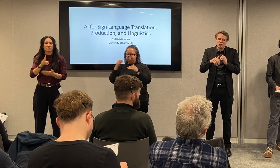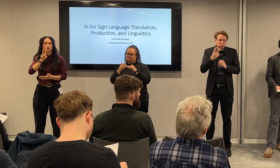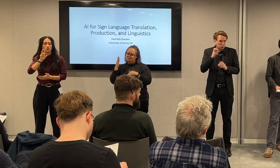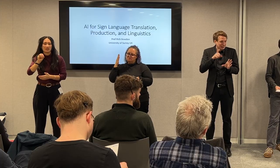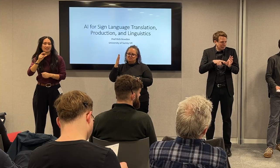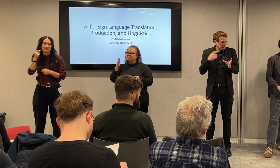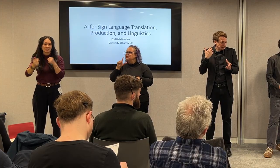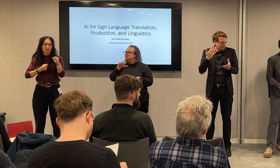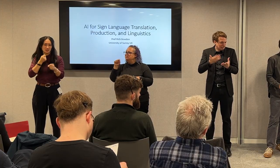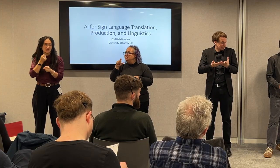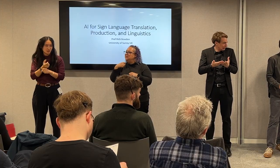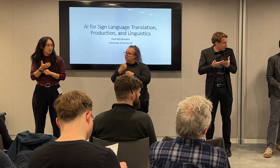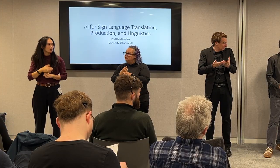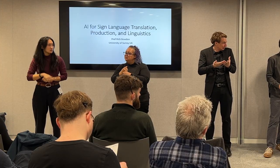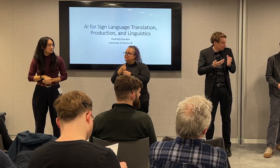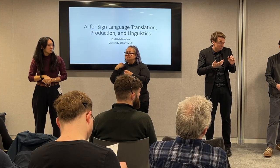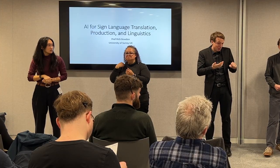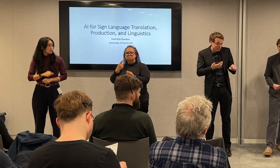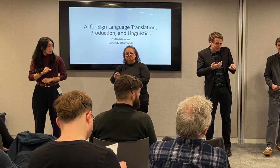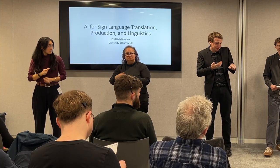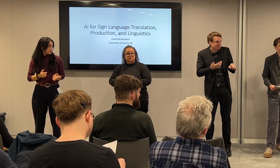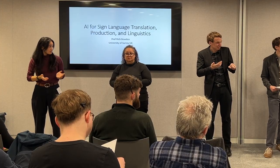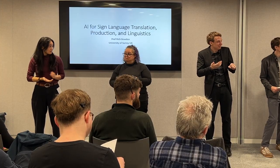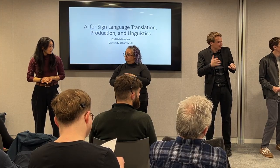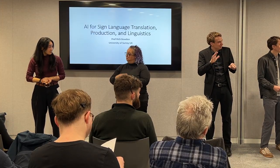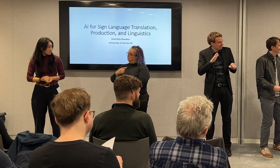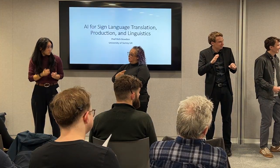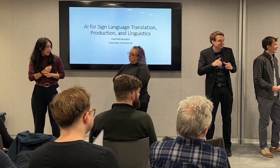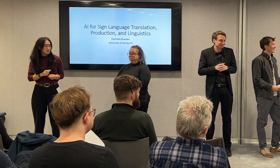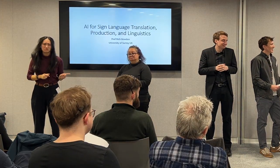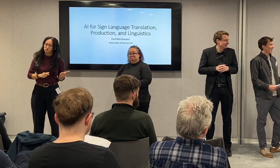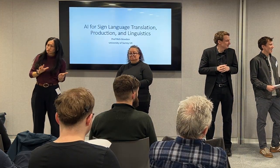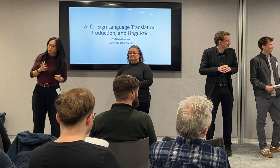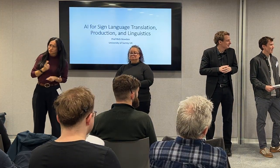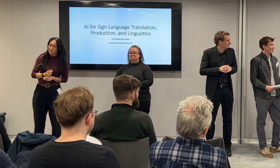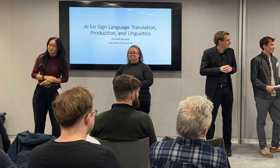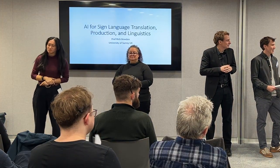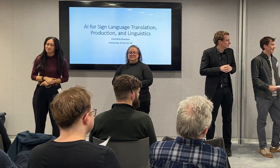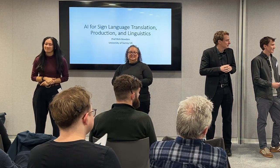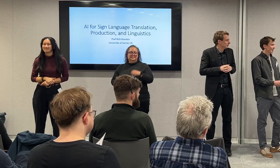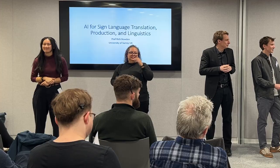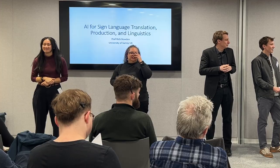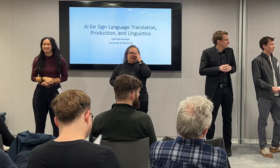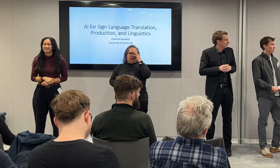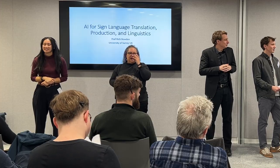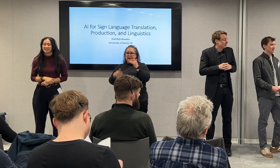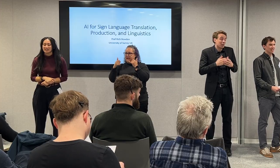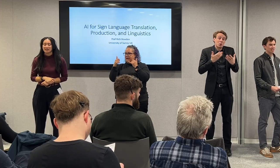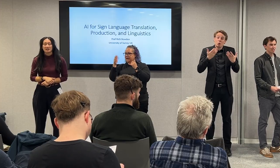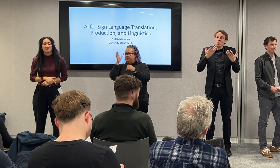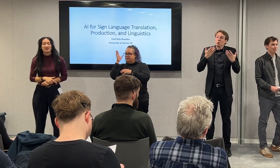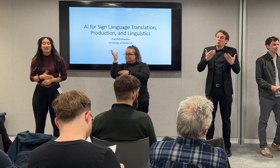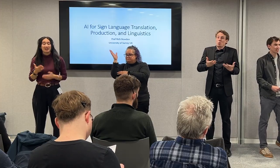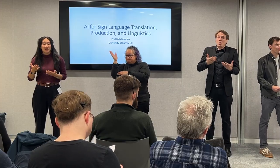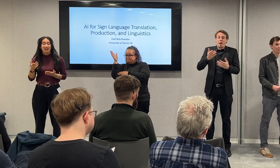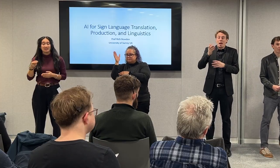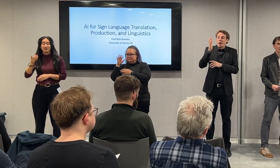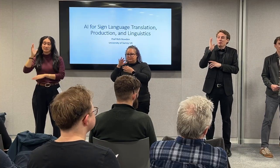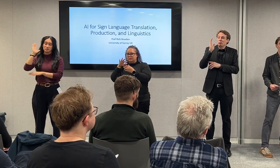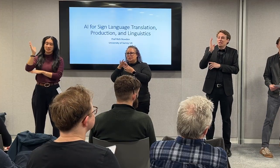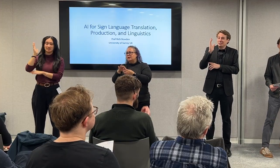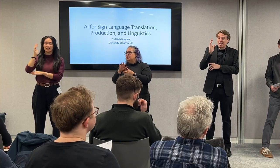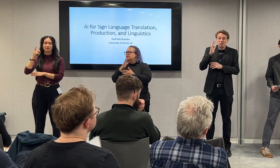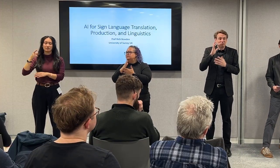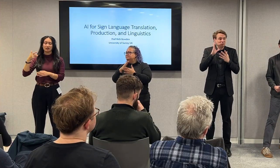years. Yeah? If you like. And today he's going to give a presentation on some of the